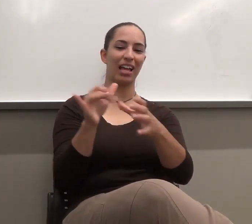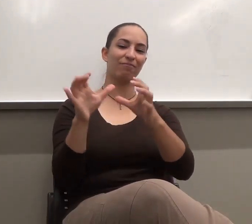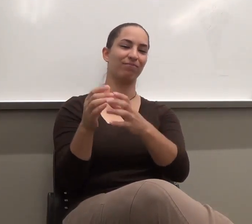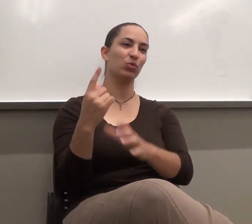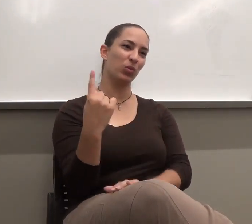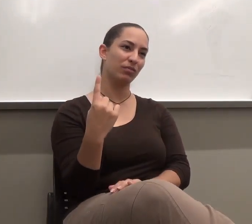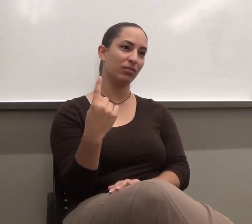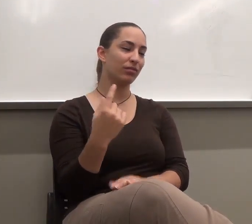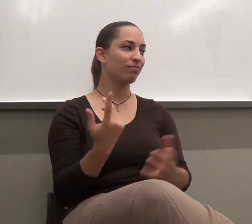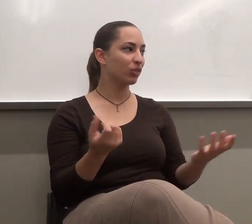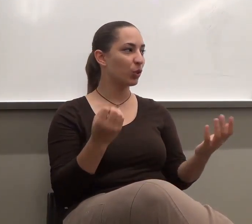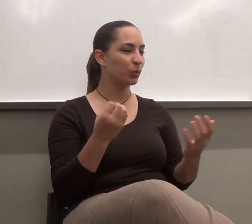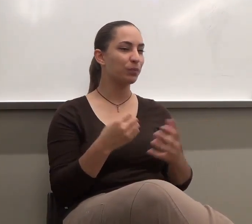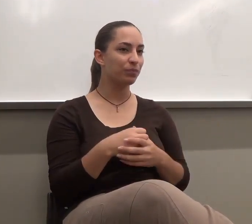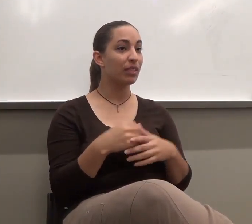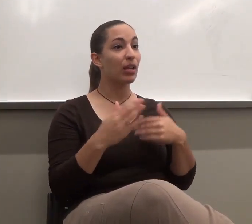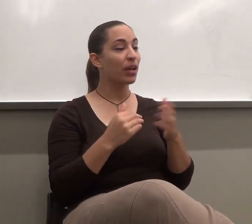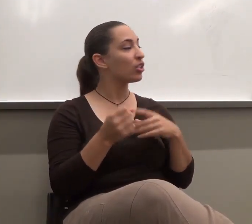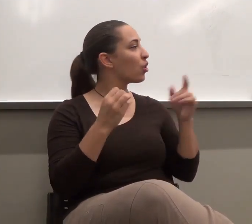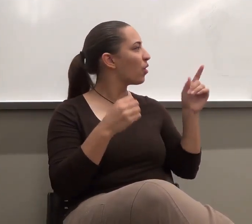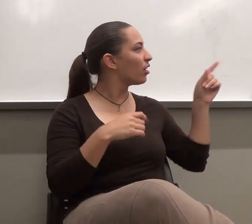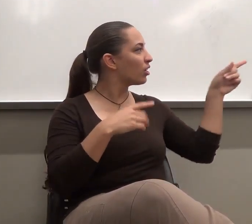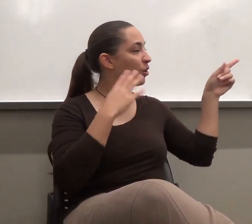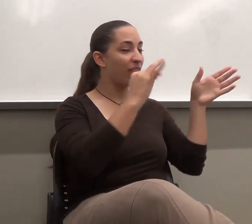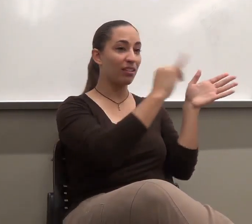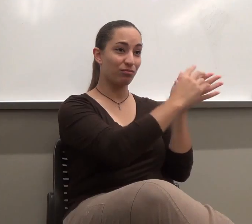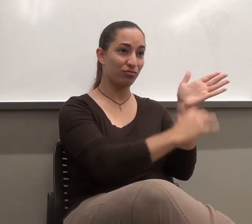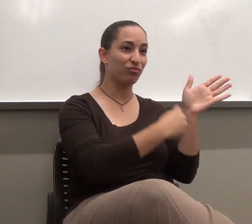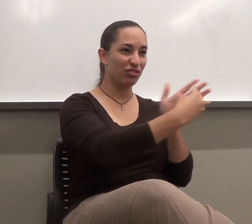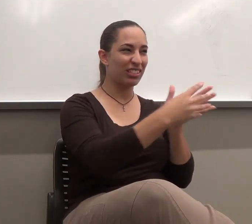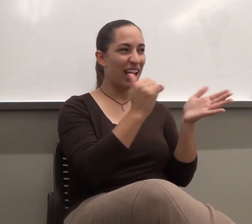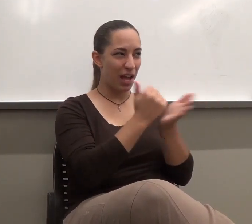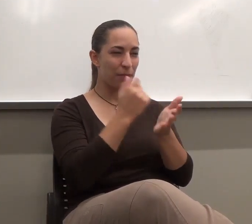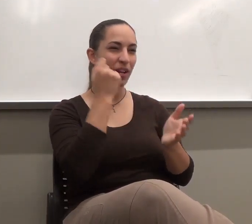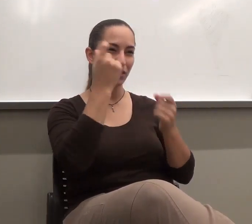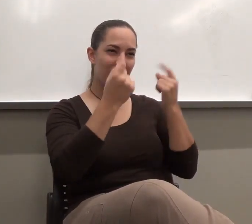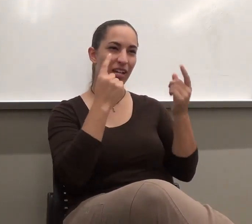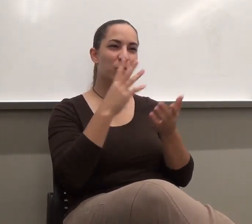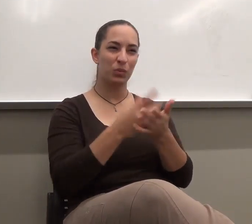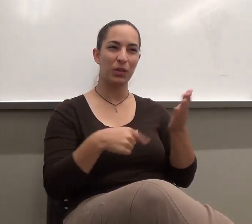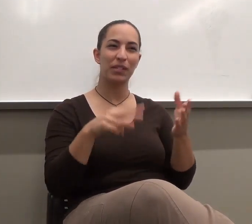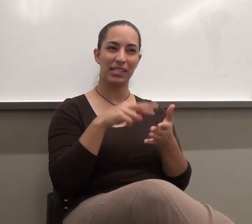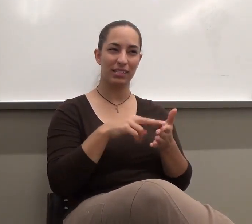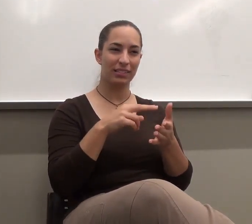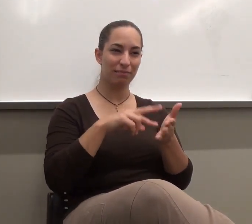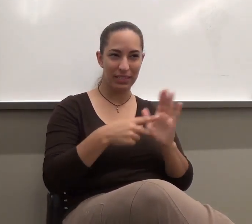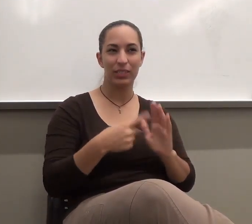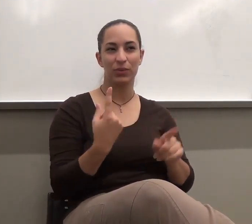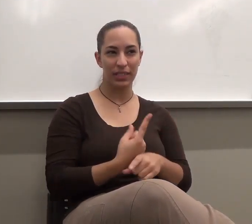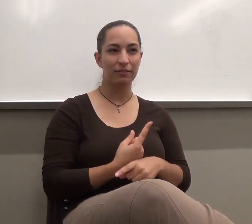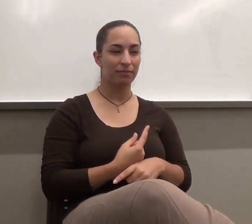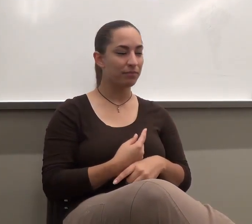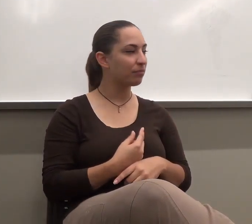up here so you guys could understand what I was saying. Does that make sense? Okay, So the ones that are on your quiz